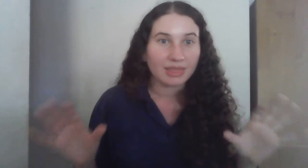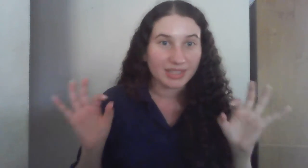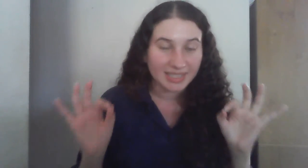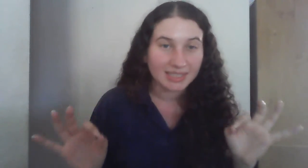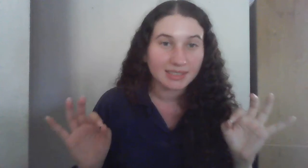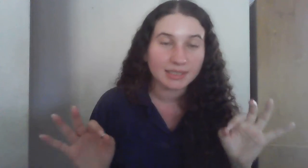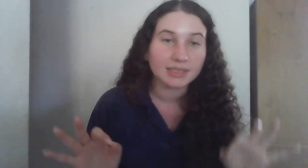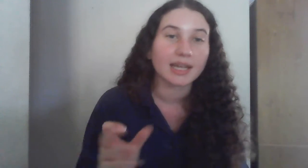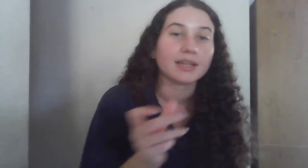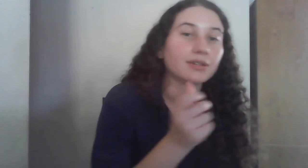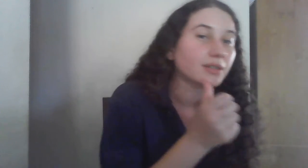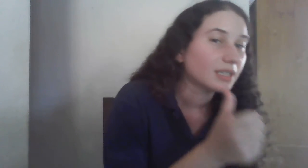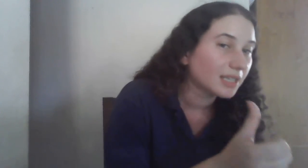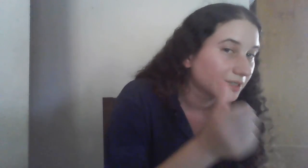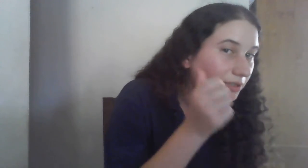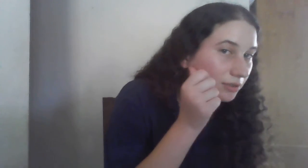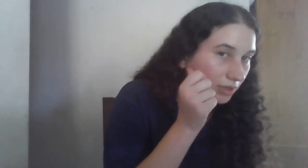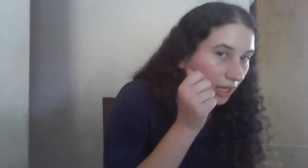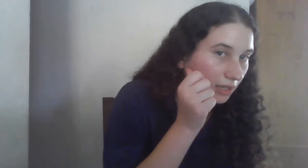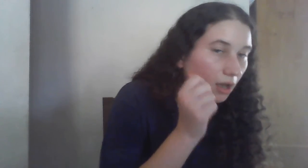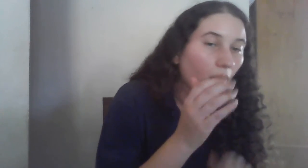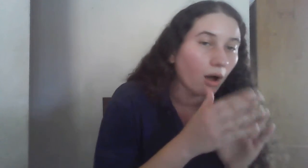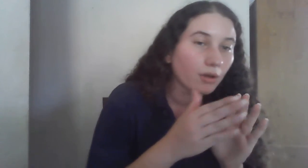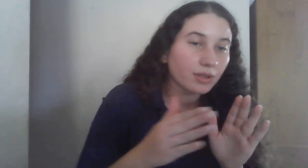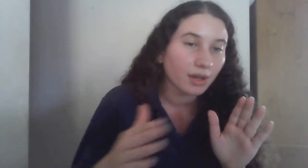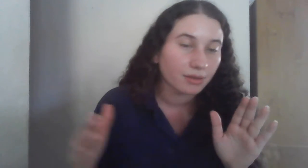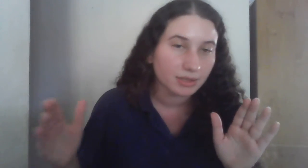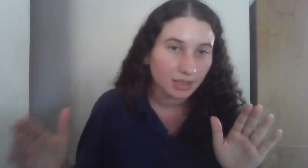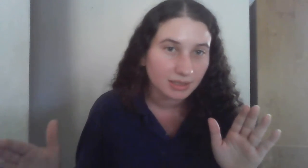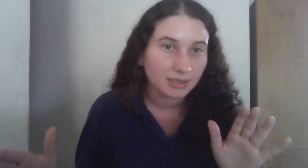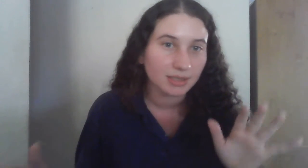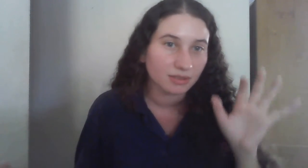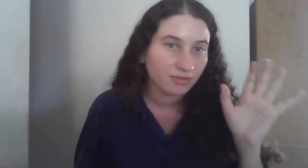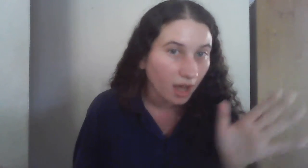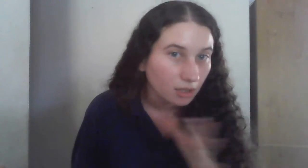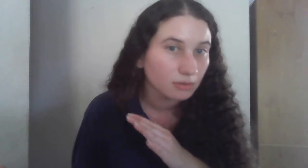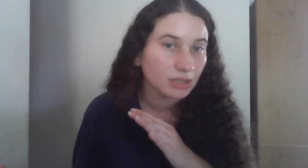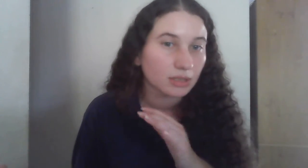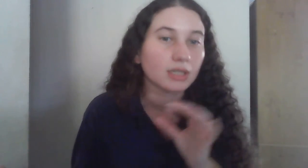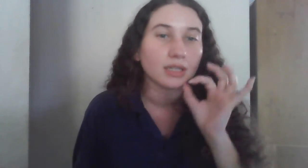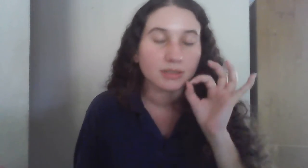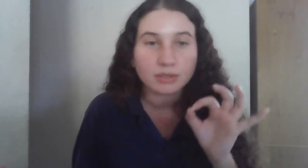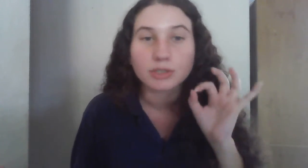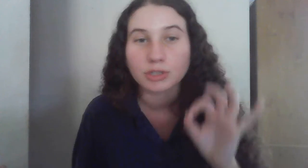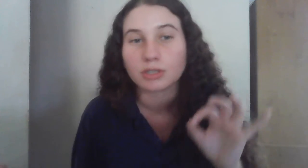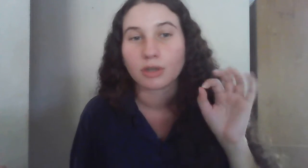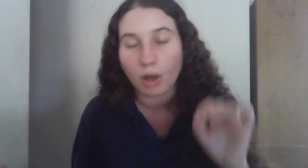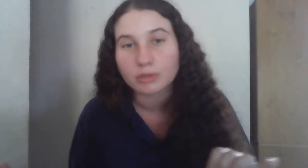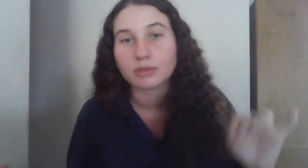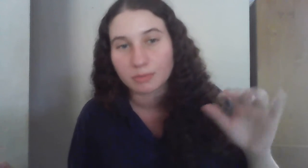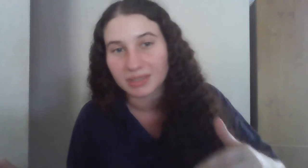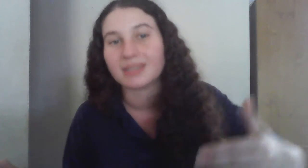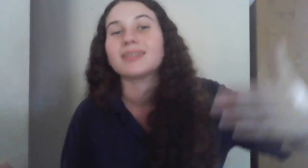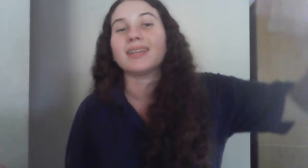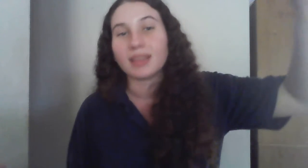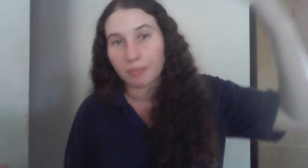the tense indicator, yesterday. All the other sentences following is understood to also be in the